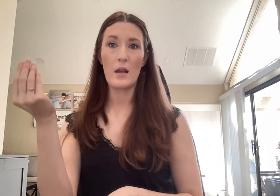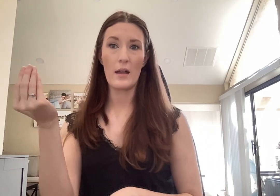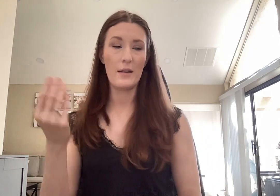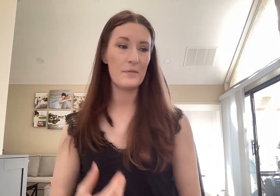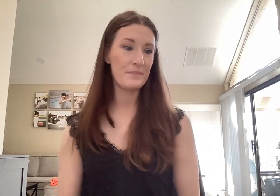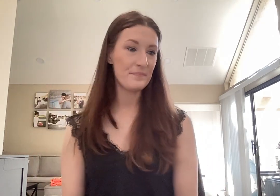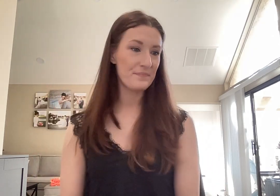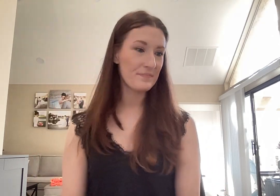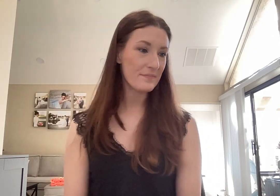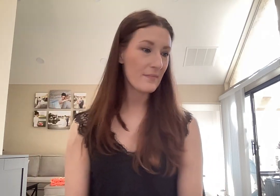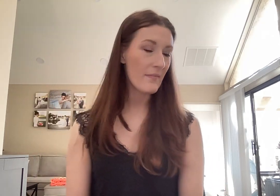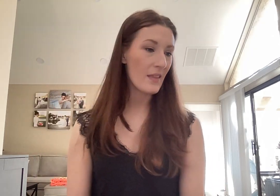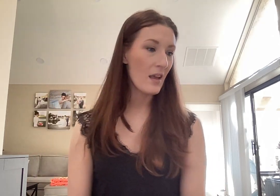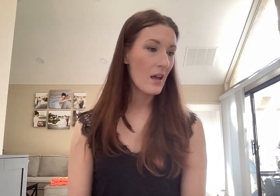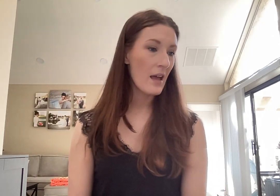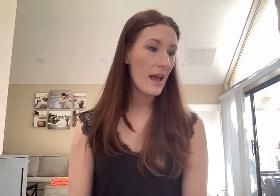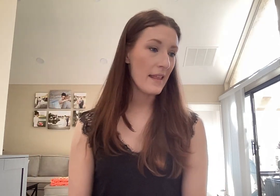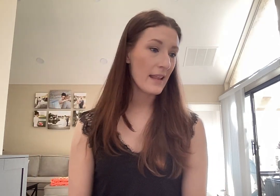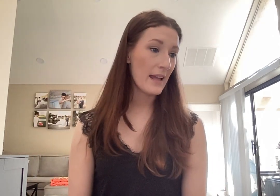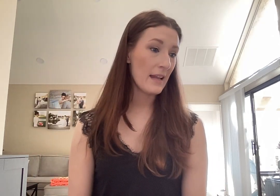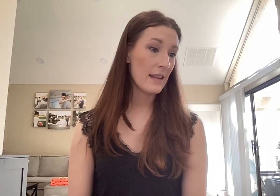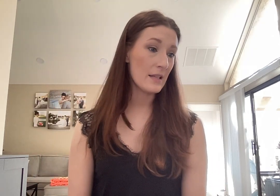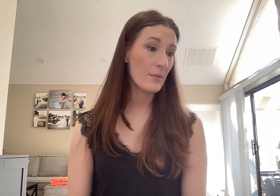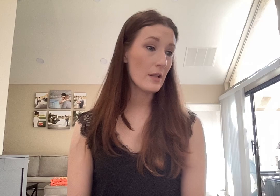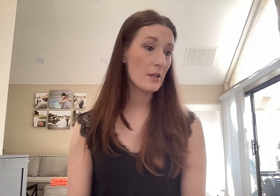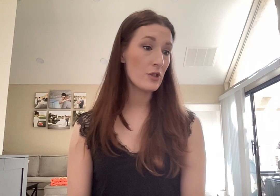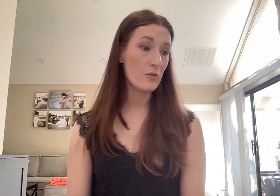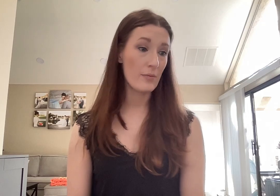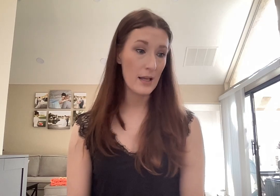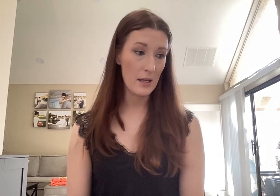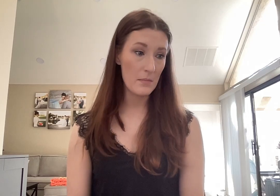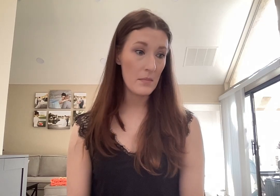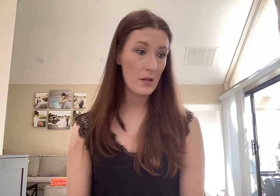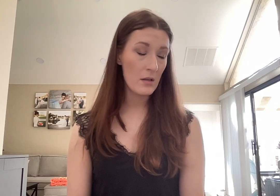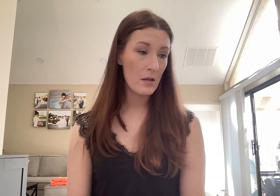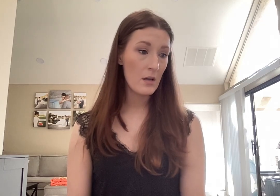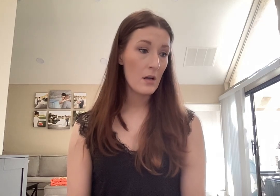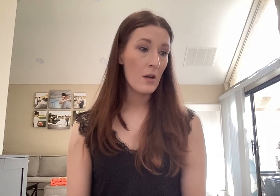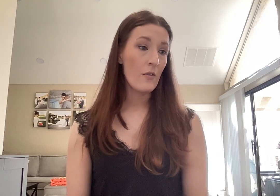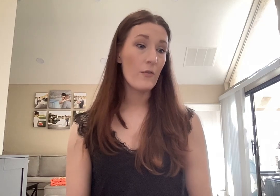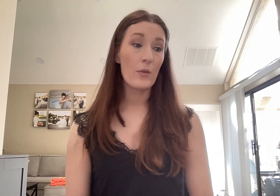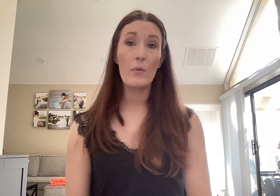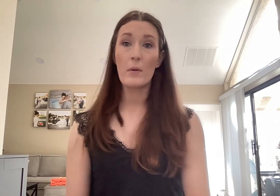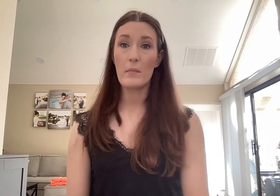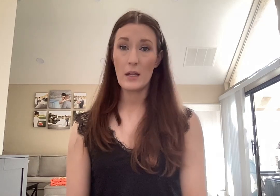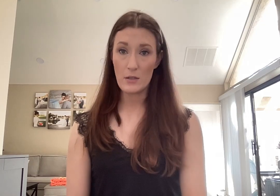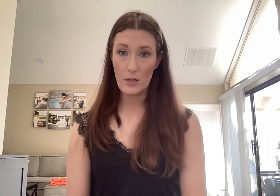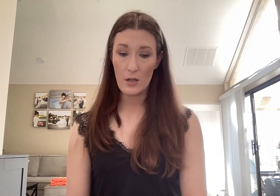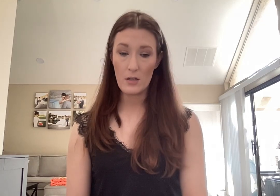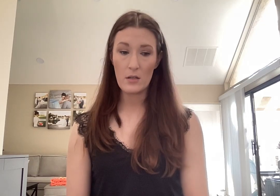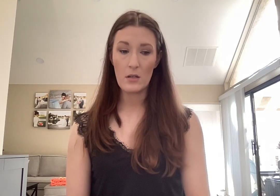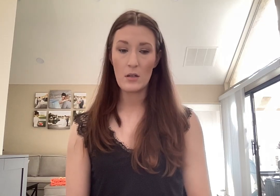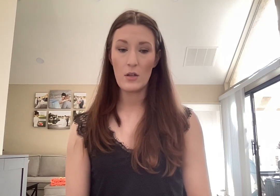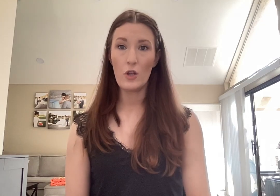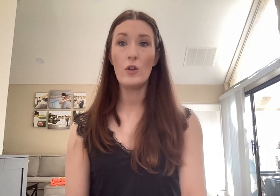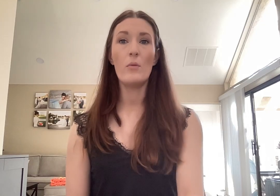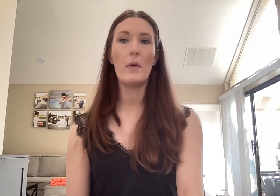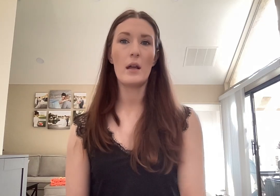outside. And then this one, the dream, for the remainder, you make up